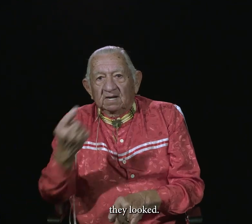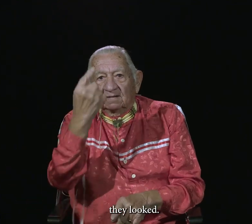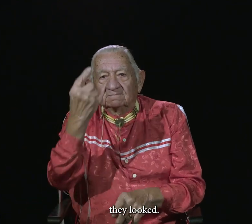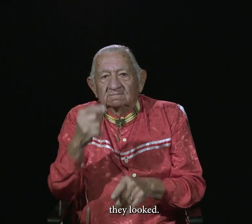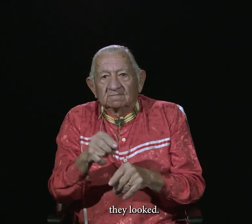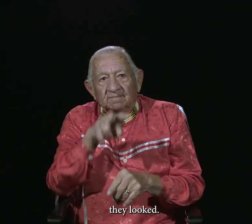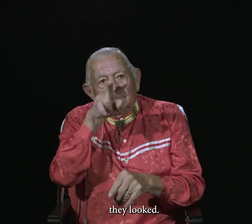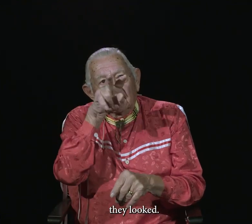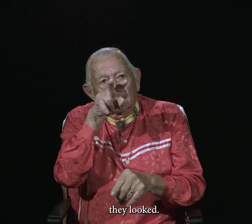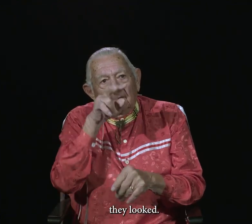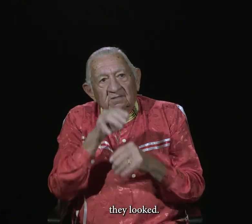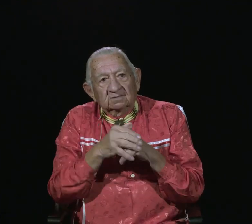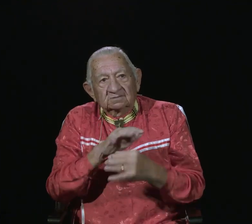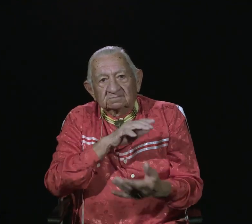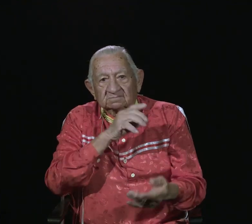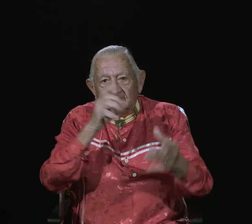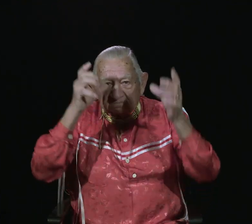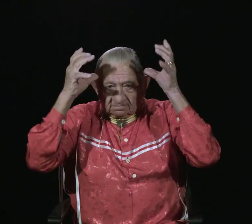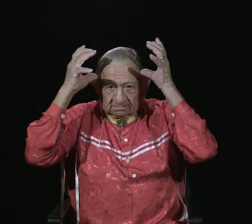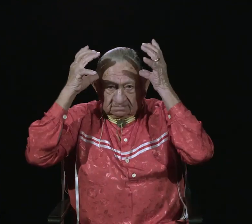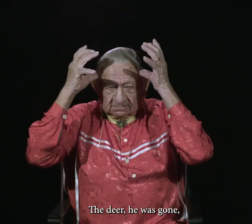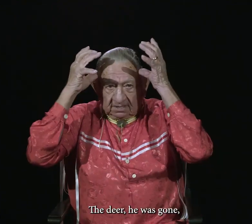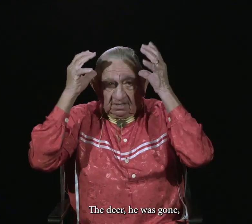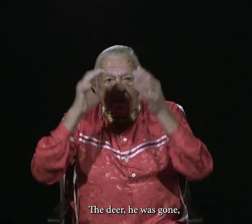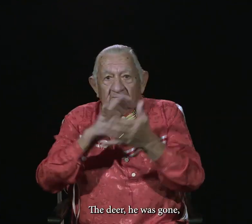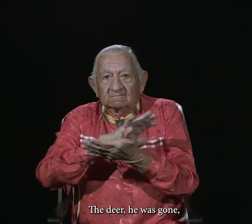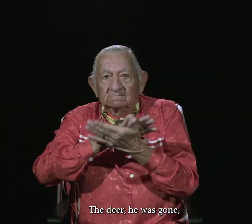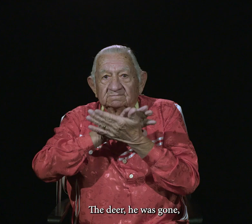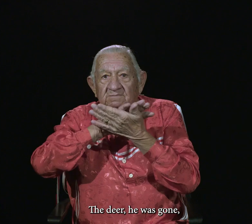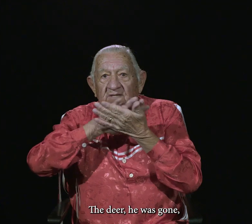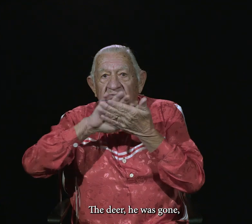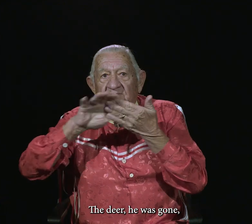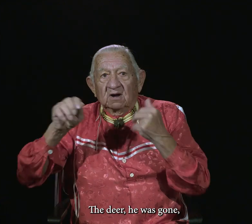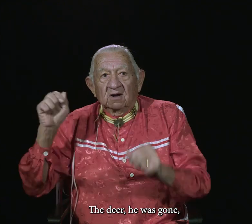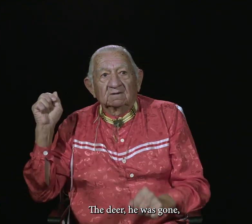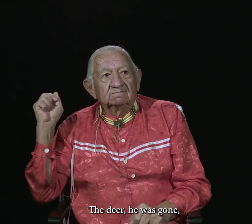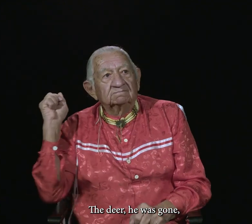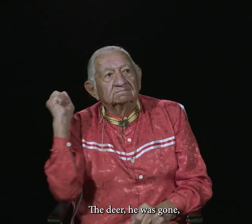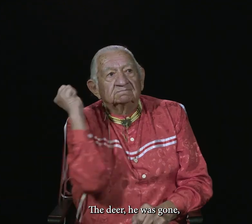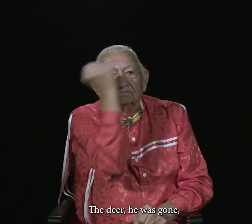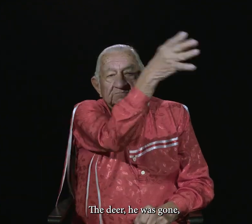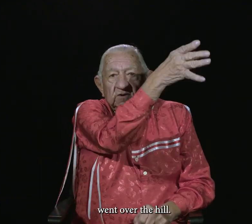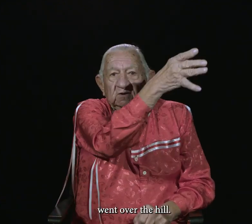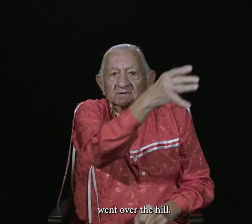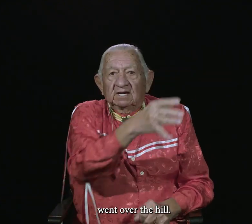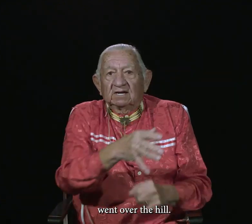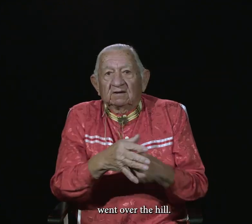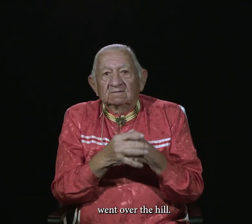men, they looked. The deer, he was gone, went over the hill.